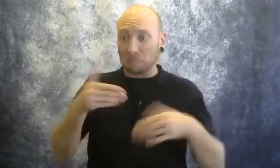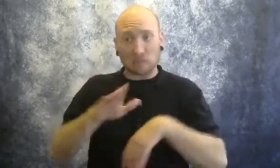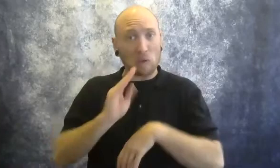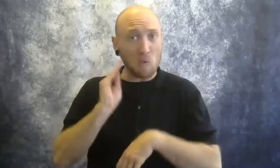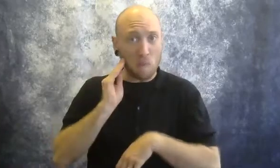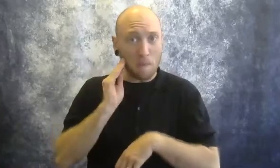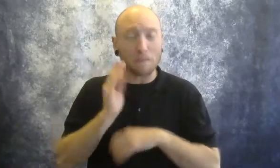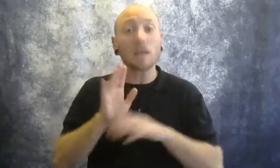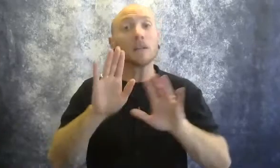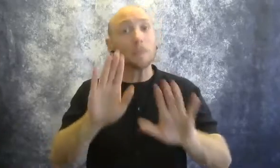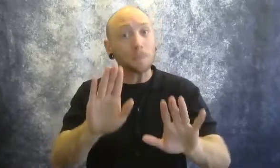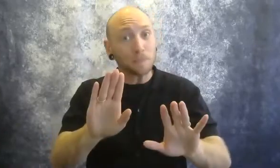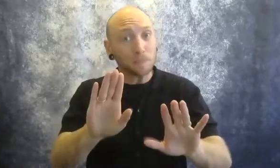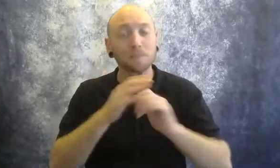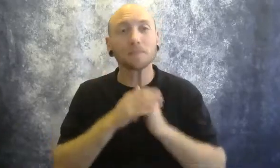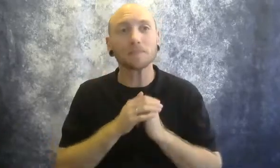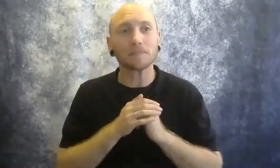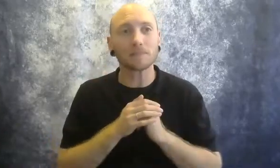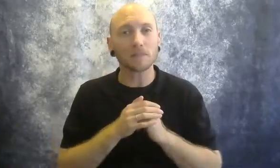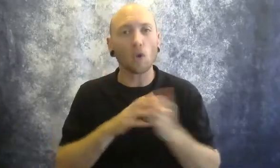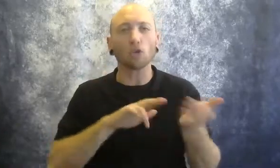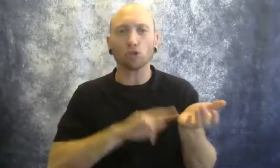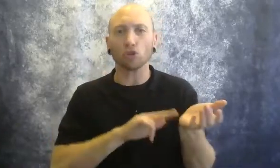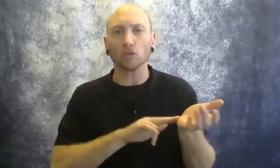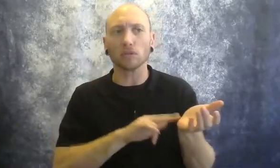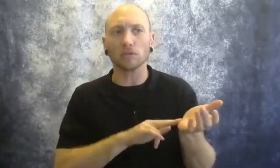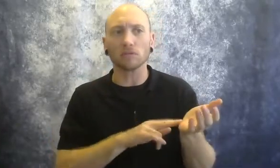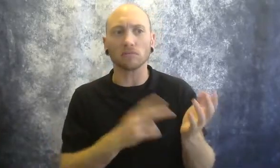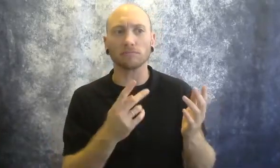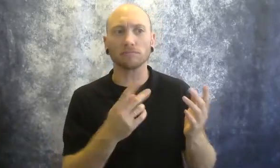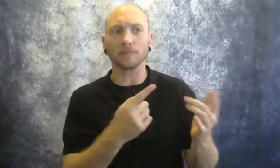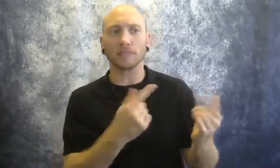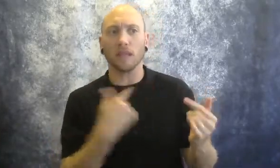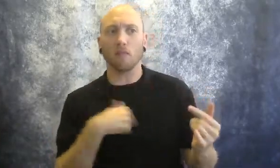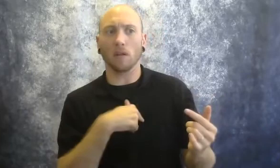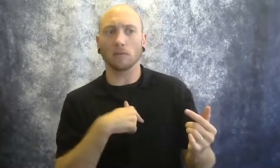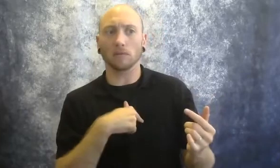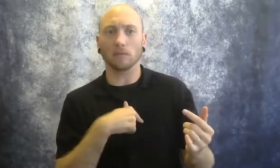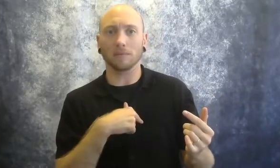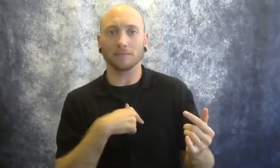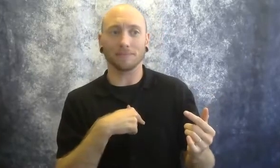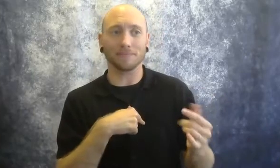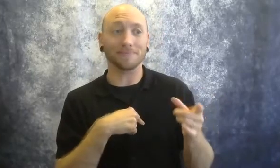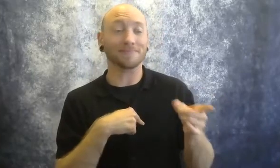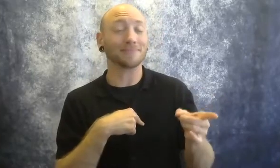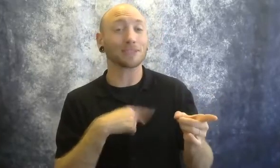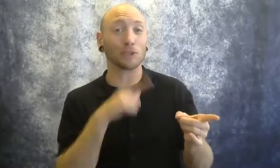it. So they sent her home. Now, we had a nurse come who was way